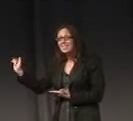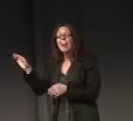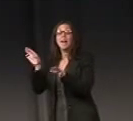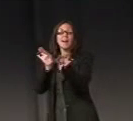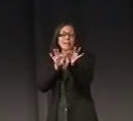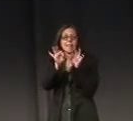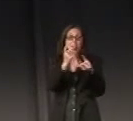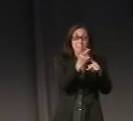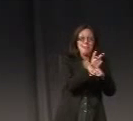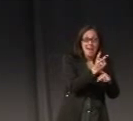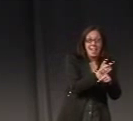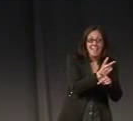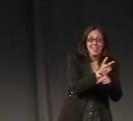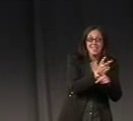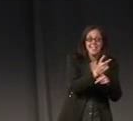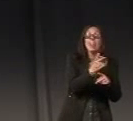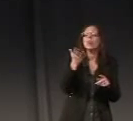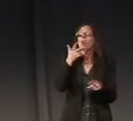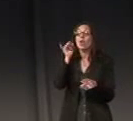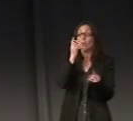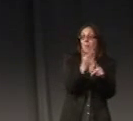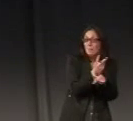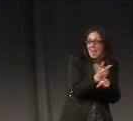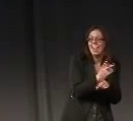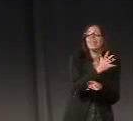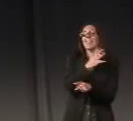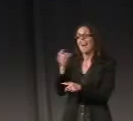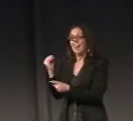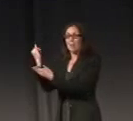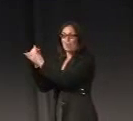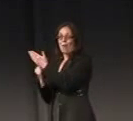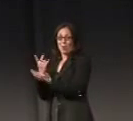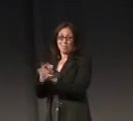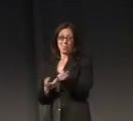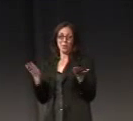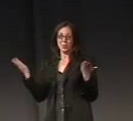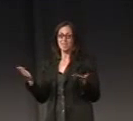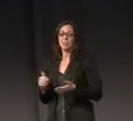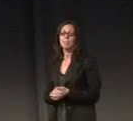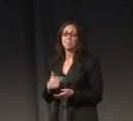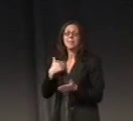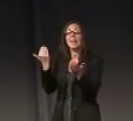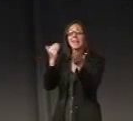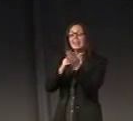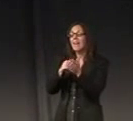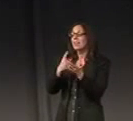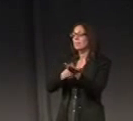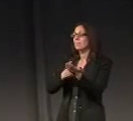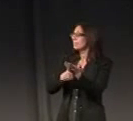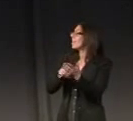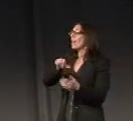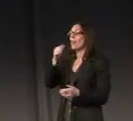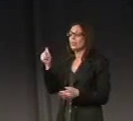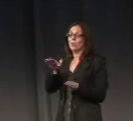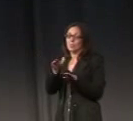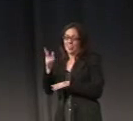mathematics. So let me fast forward 50 years to another dead philosopher of color, David Foster